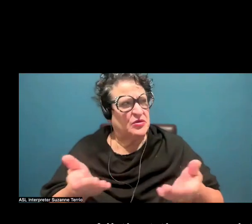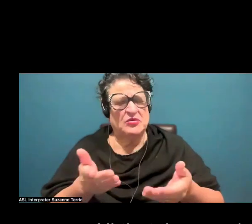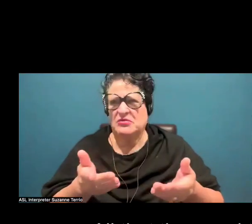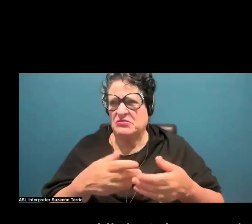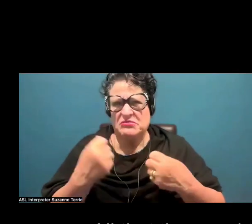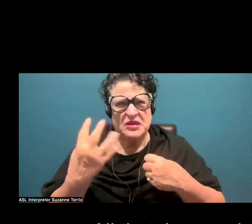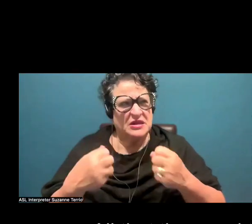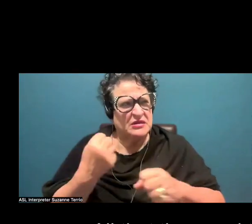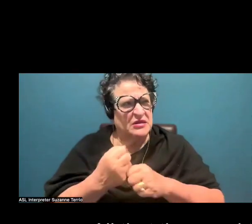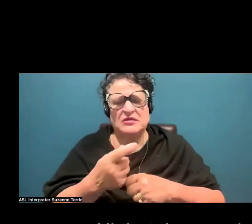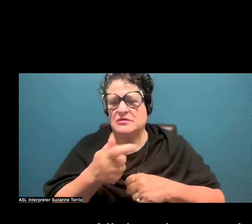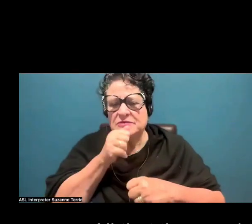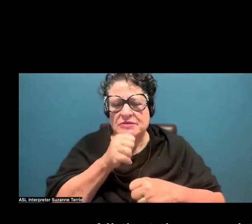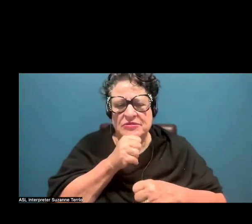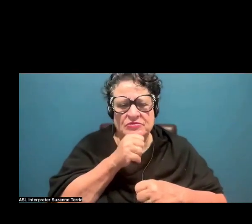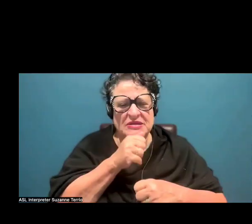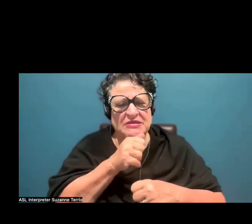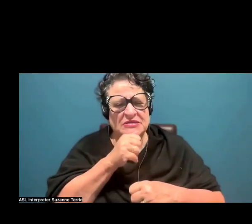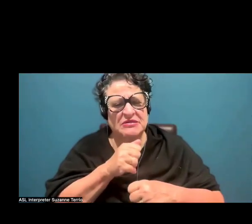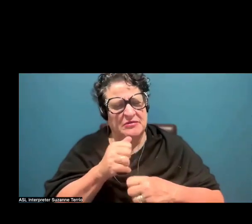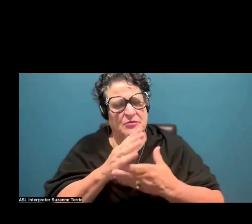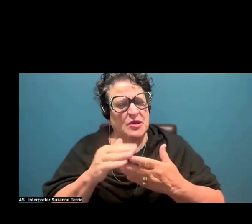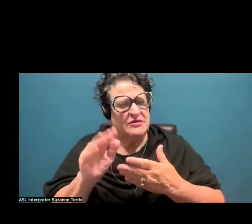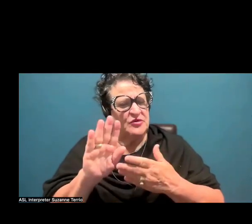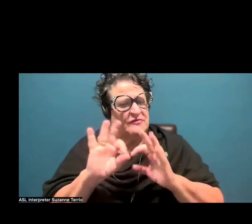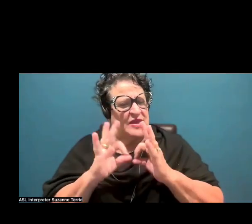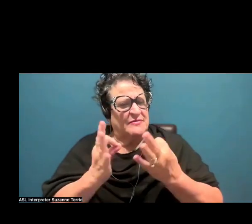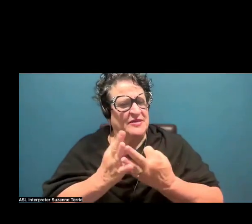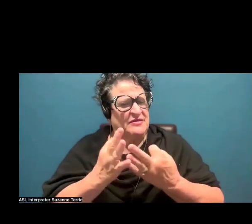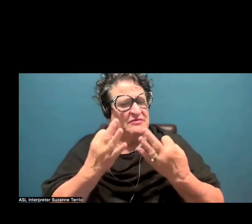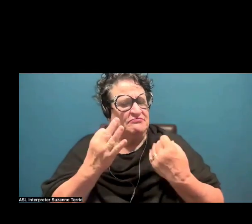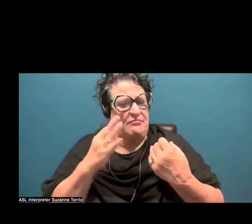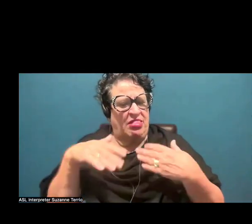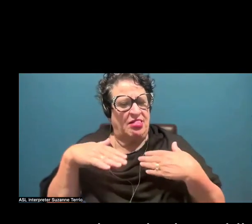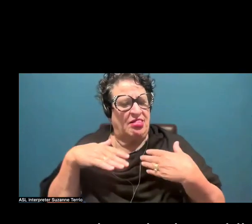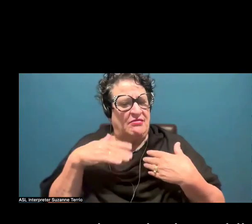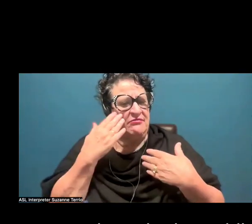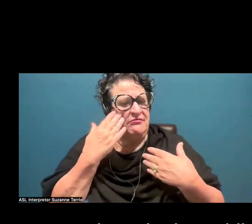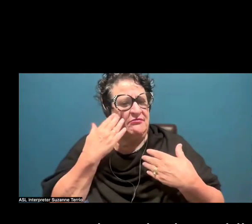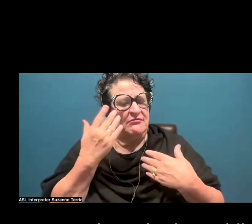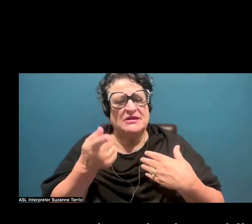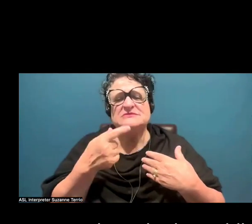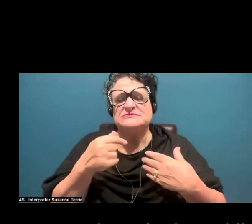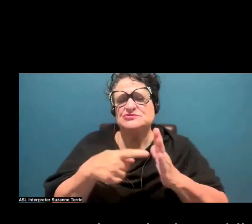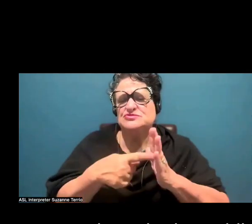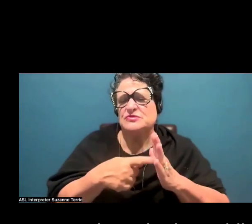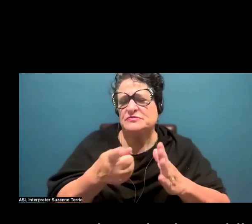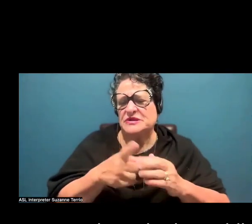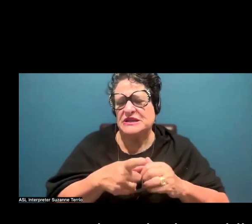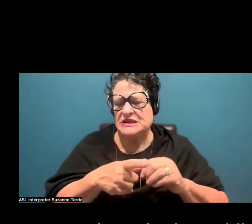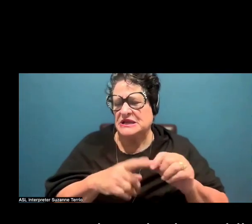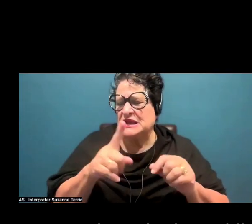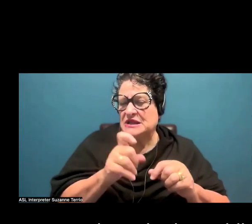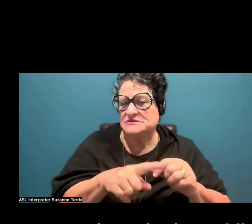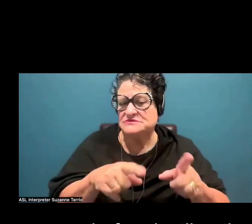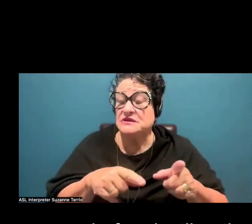at Stratathoma, parts still of her family that she hadn't laid eyes on. Won't you show me? She asked, prodding as gently as she could, and